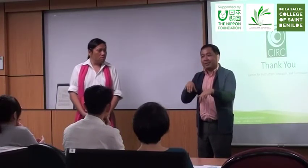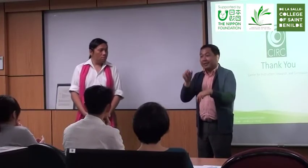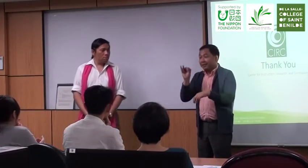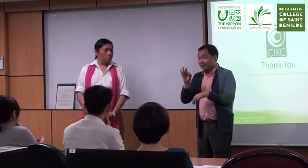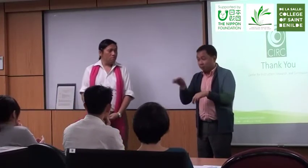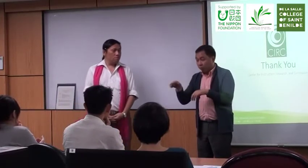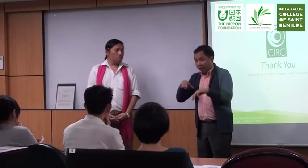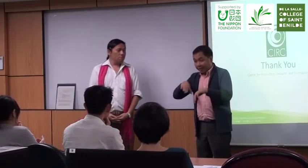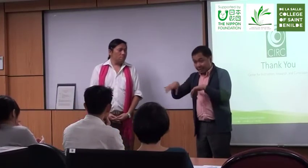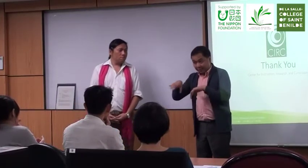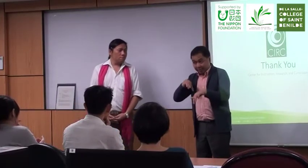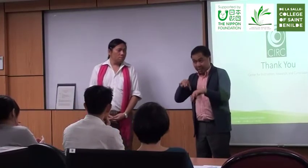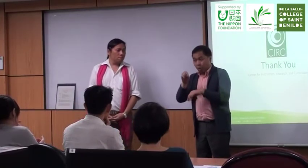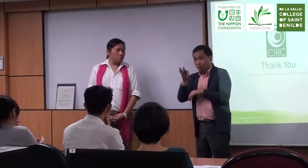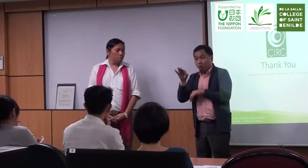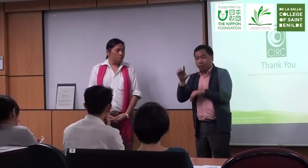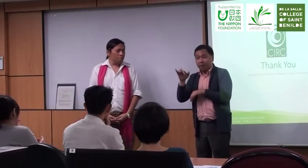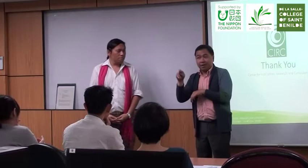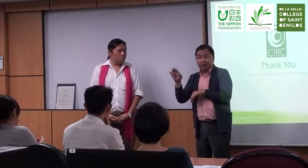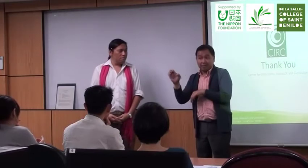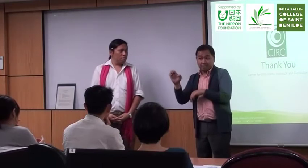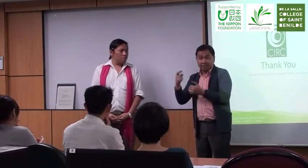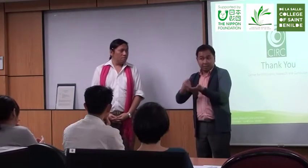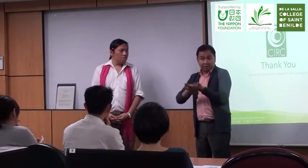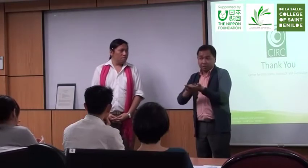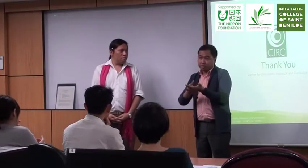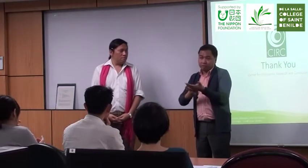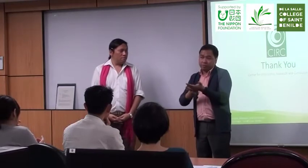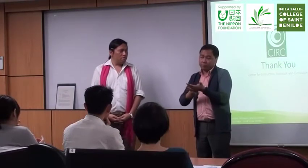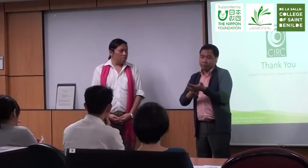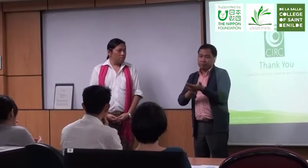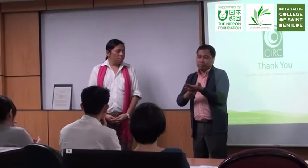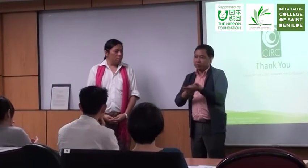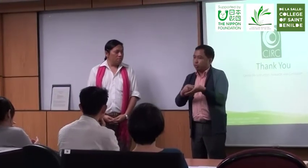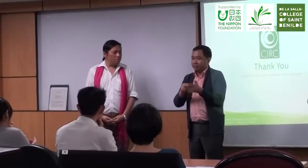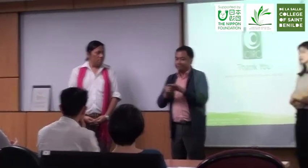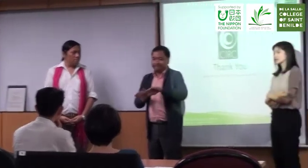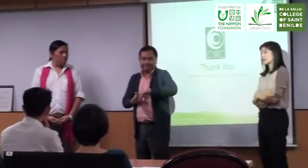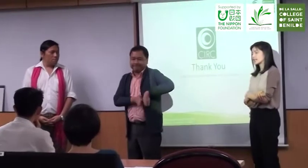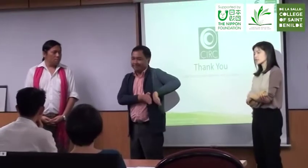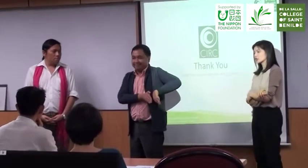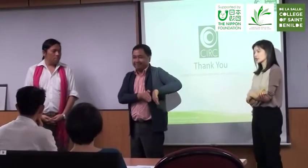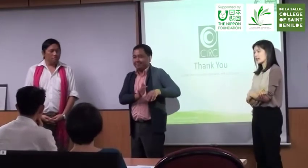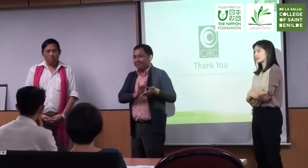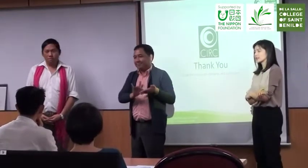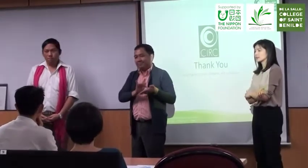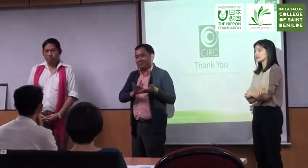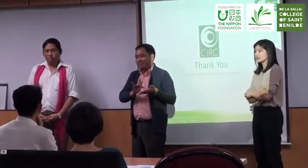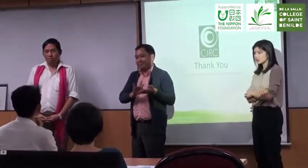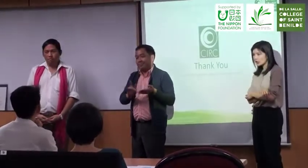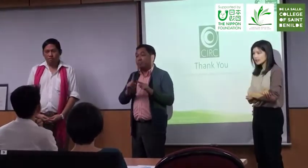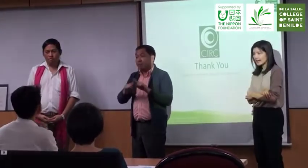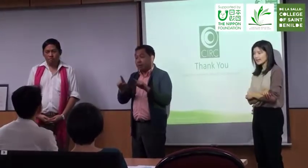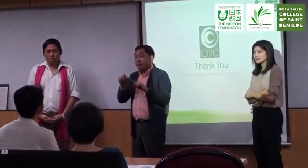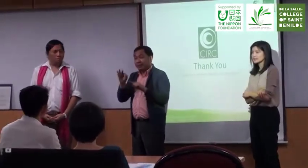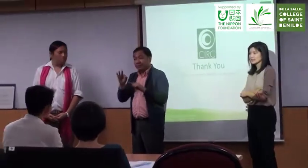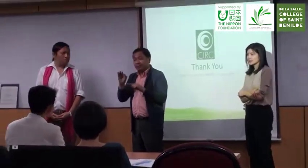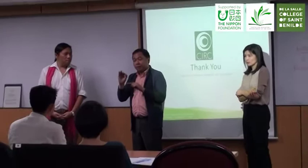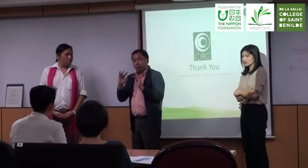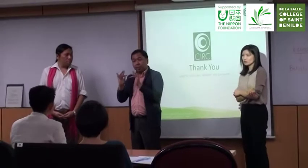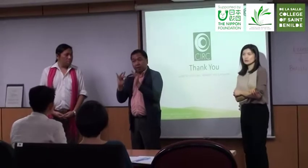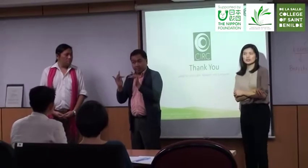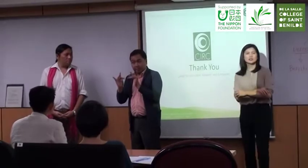the activity will be offline discussion, then walang gadgets or tablets. But if it's